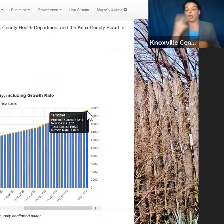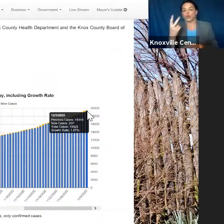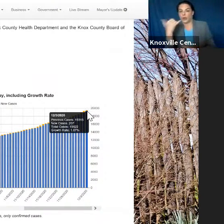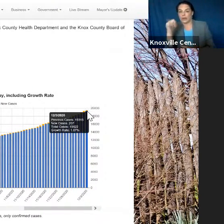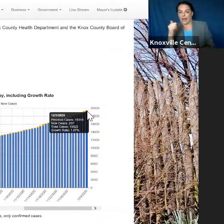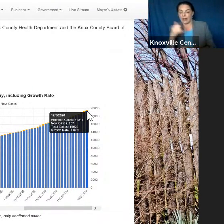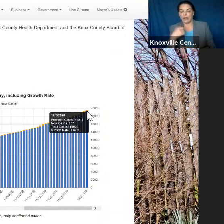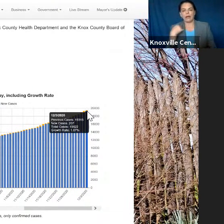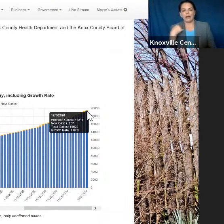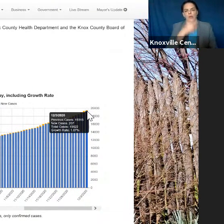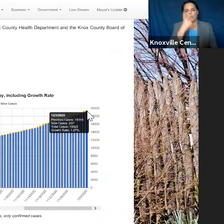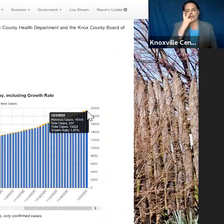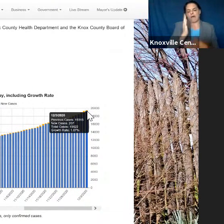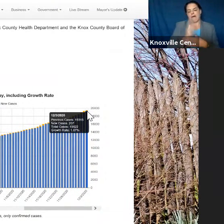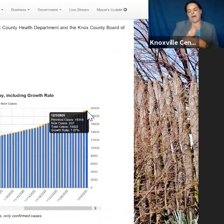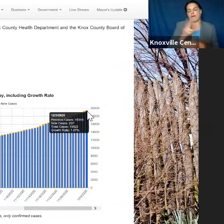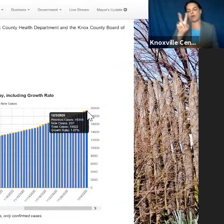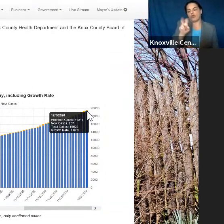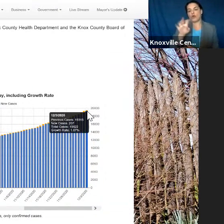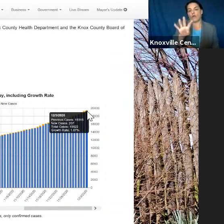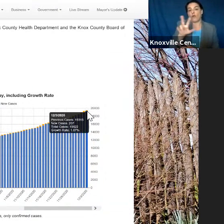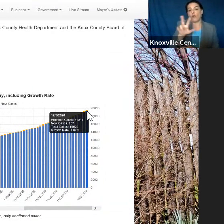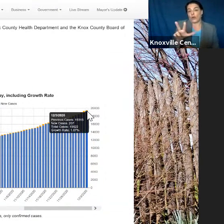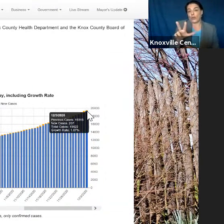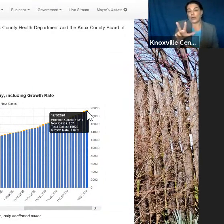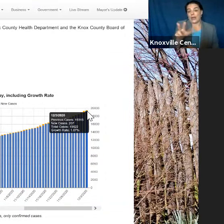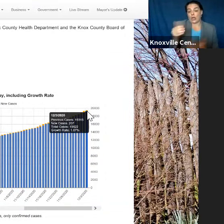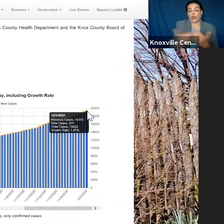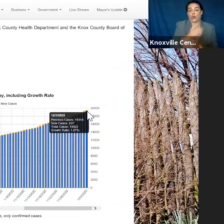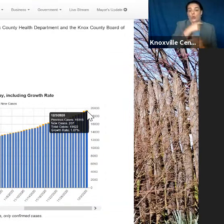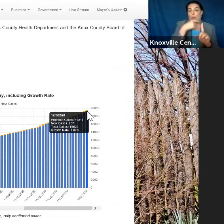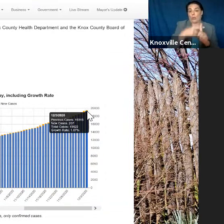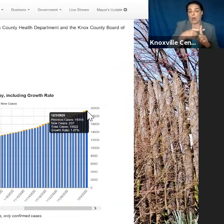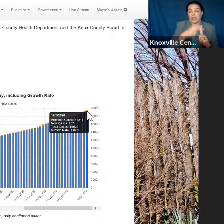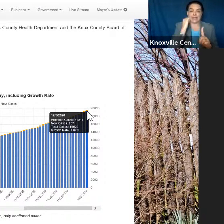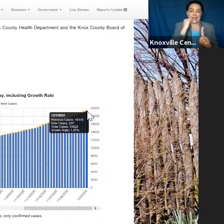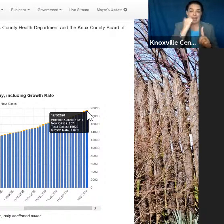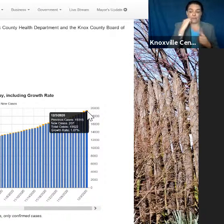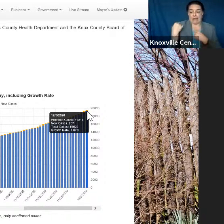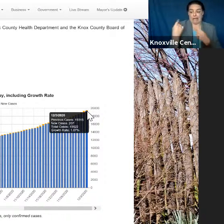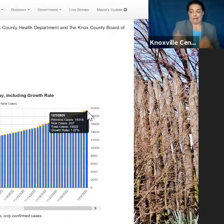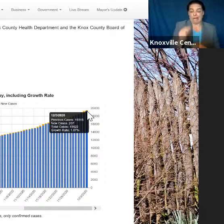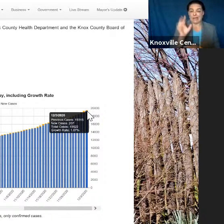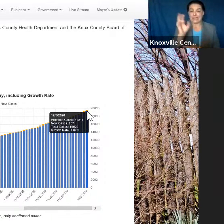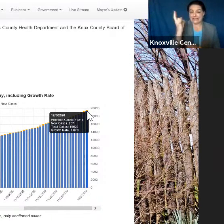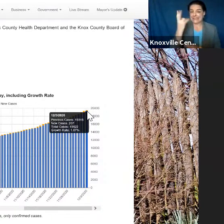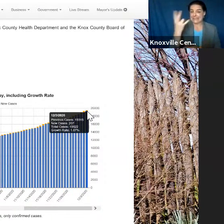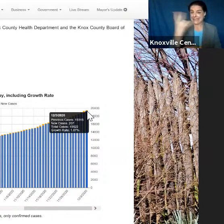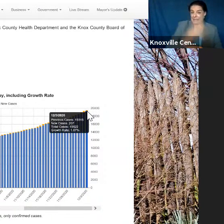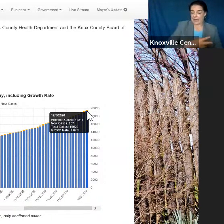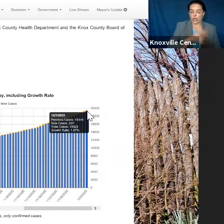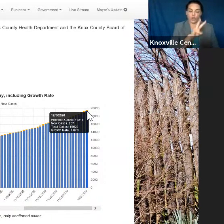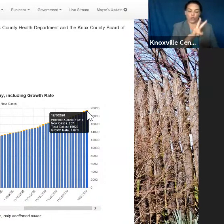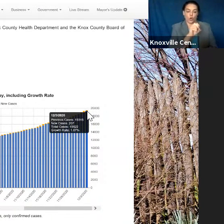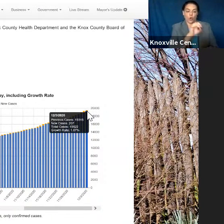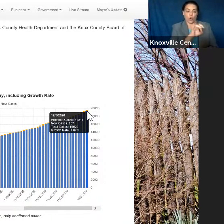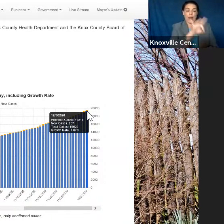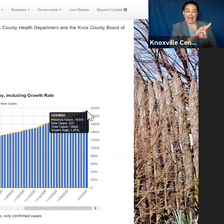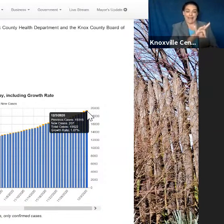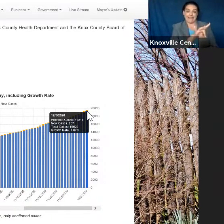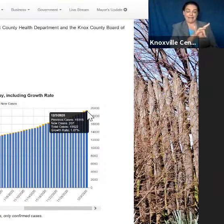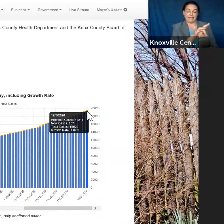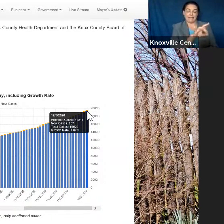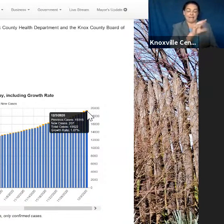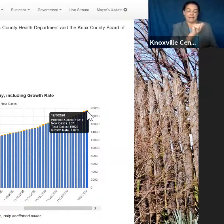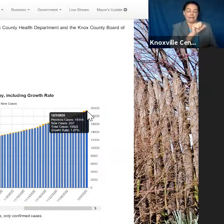average of 243 new cases per day over the past 7 days and 208 new cases per day over the past